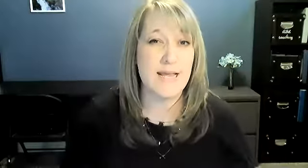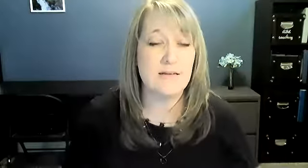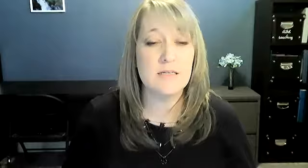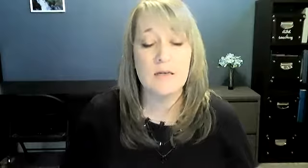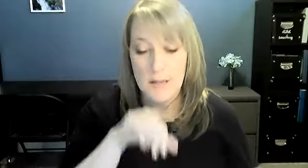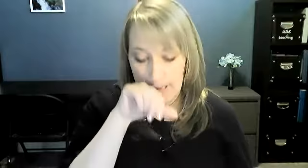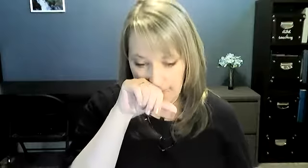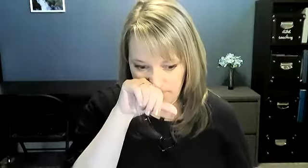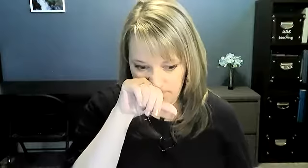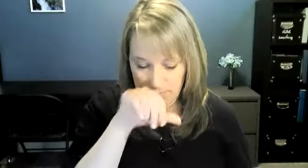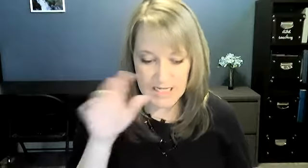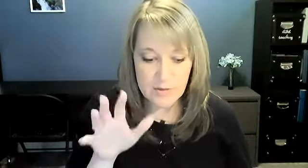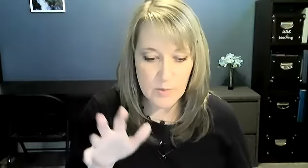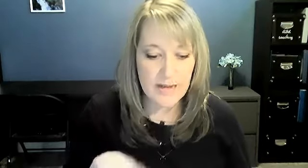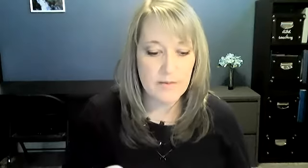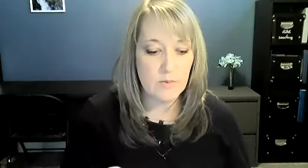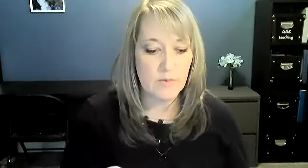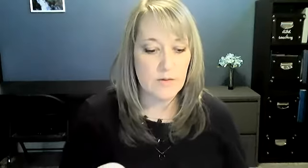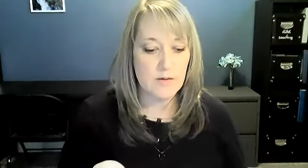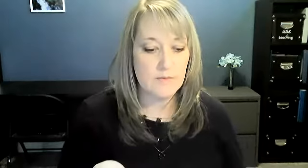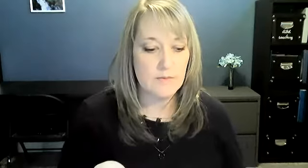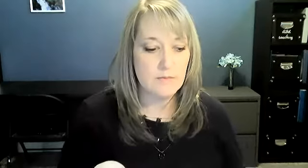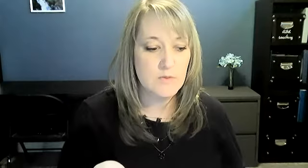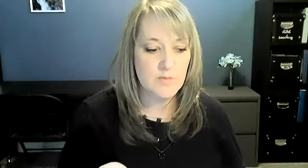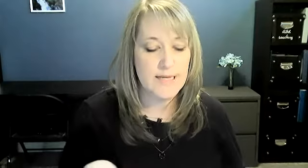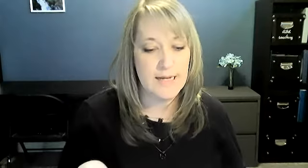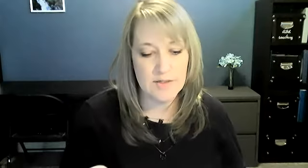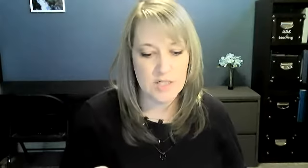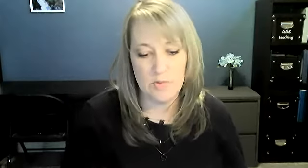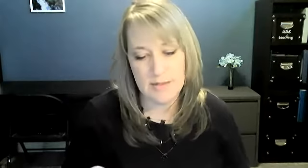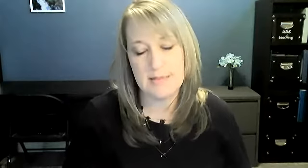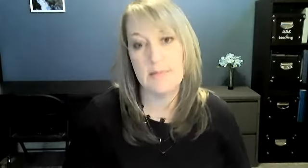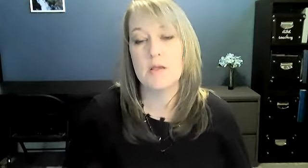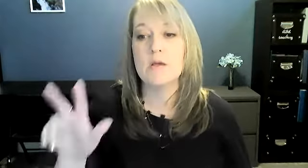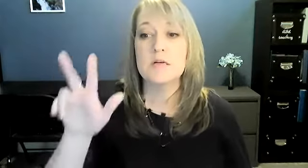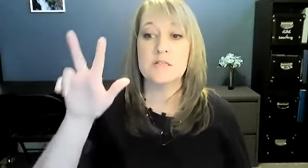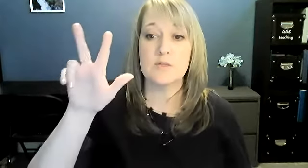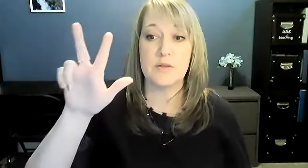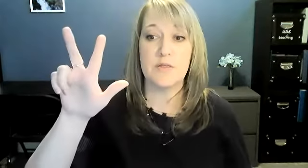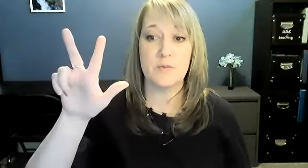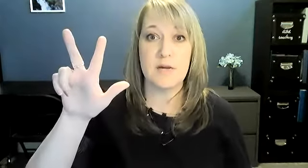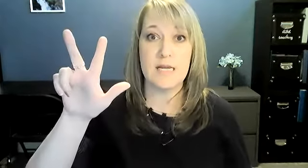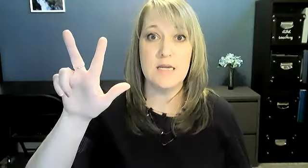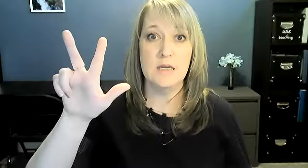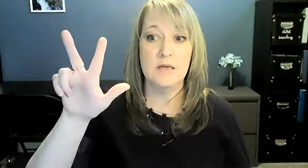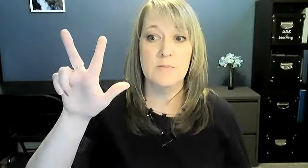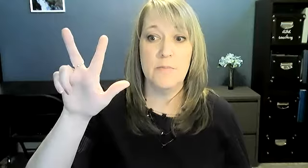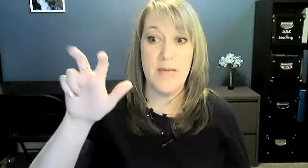hand. Either way, the movement and hand shape will be the same. So it's a 3